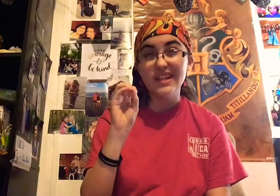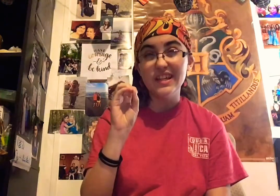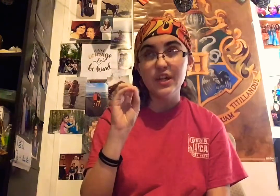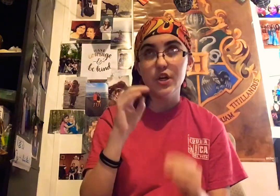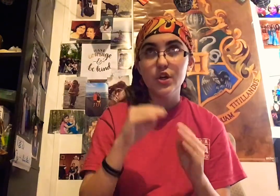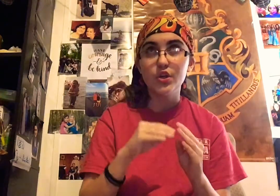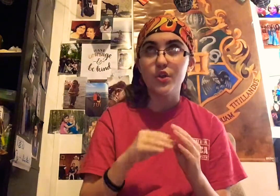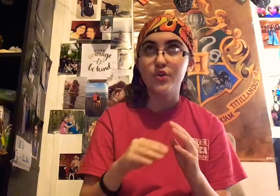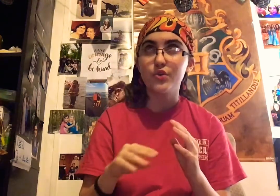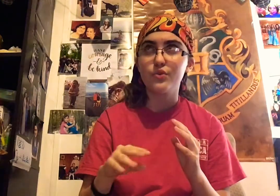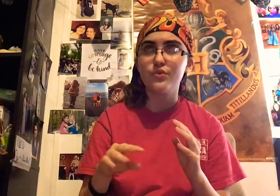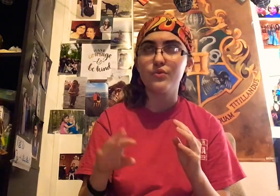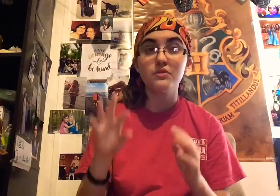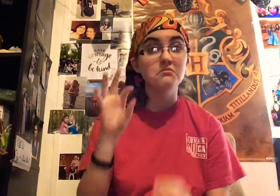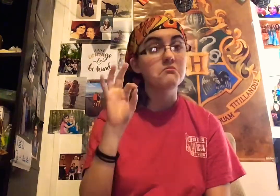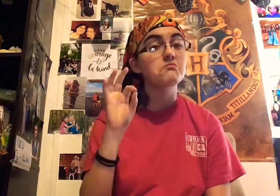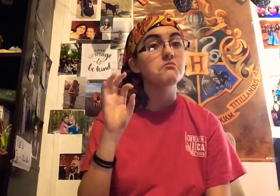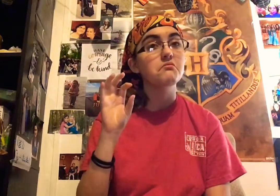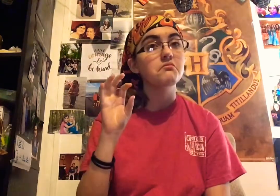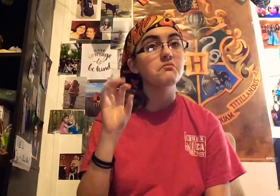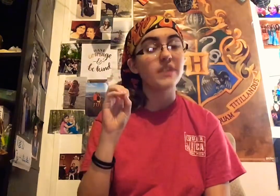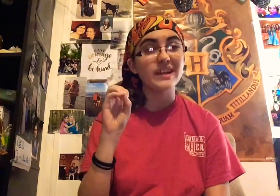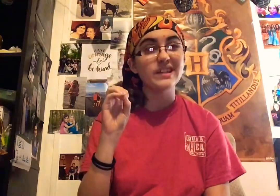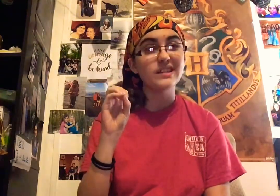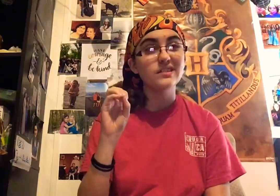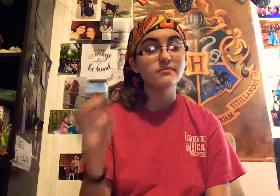70 through 90